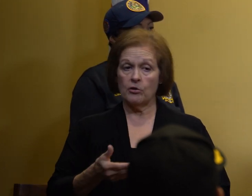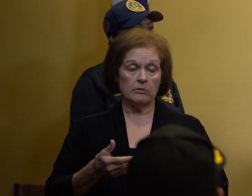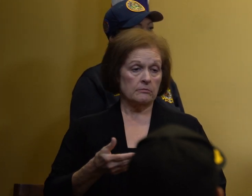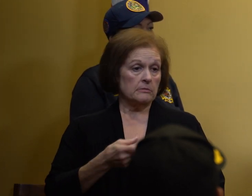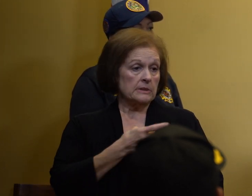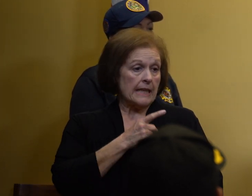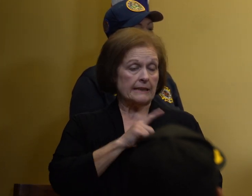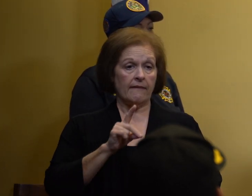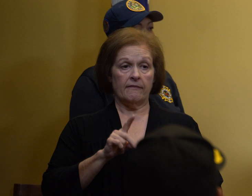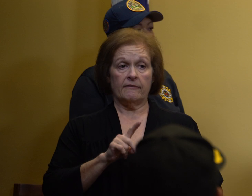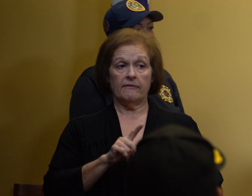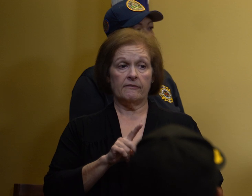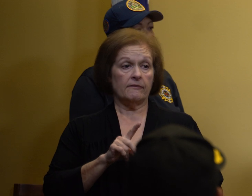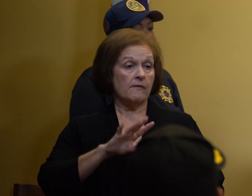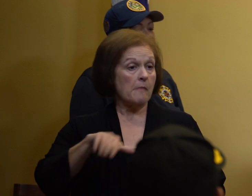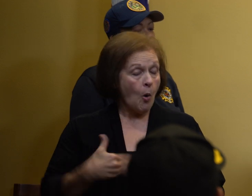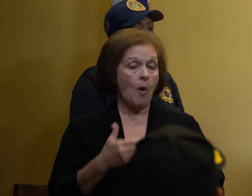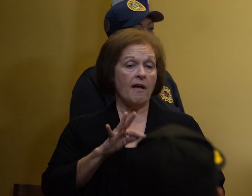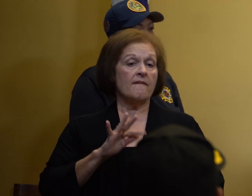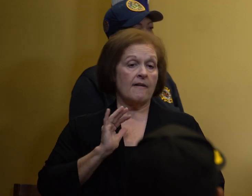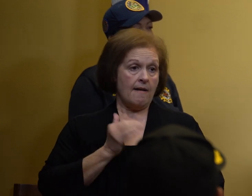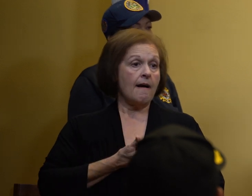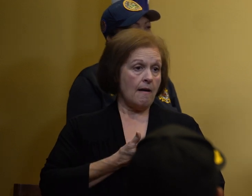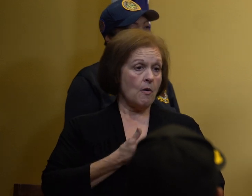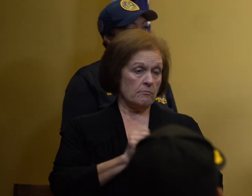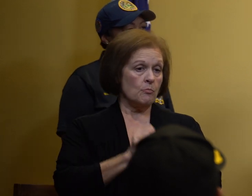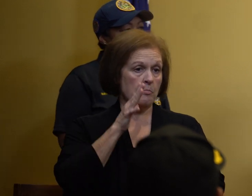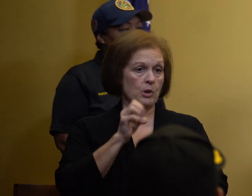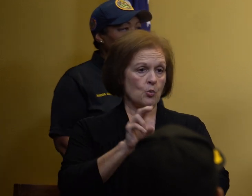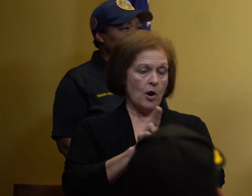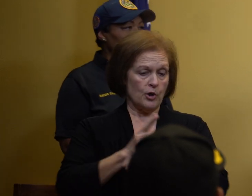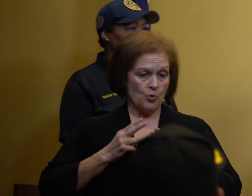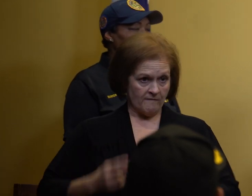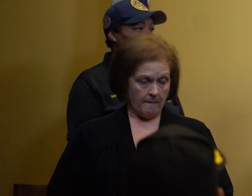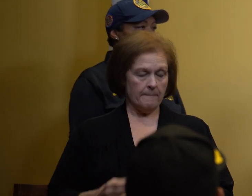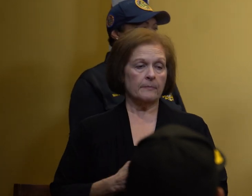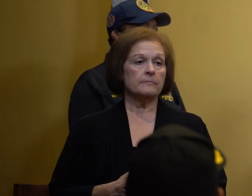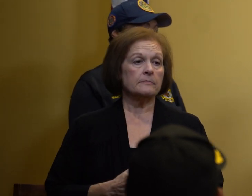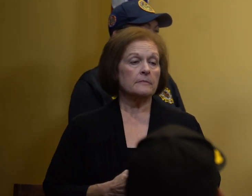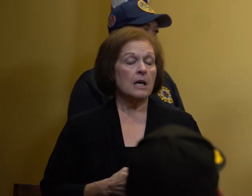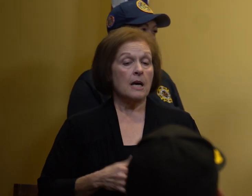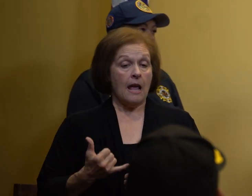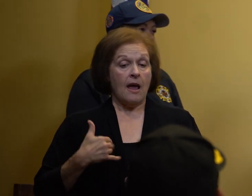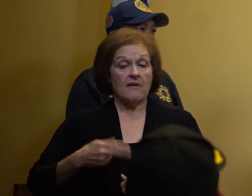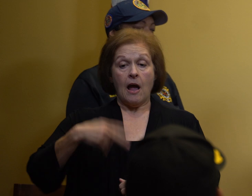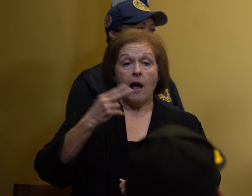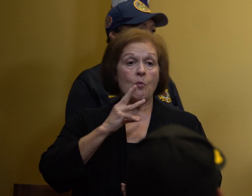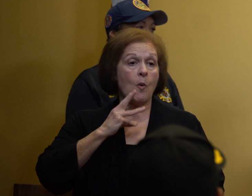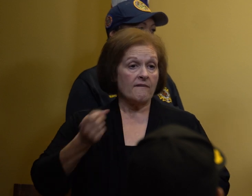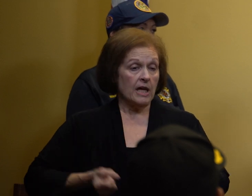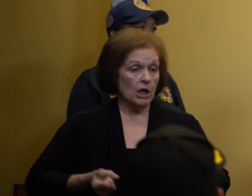every asset we have will be working. We also have deployed numerous high water vehicles and boats to